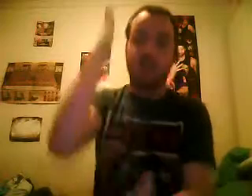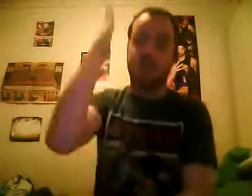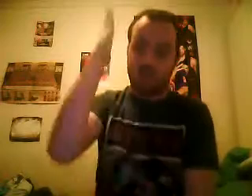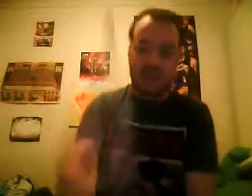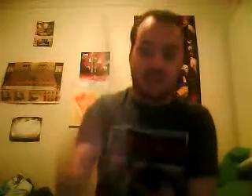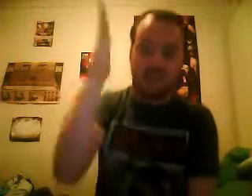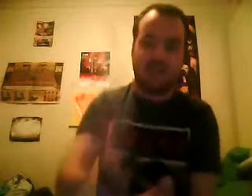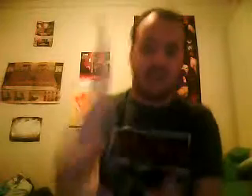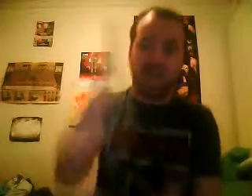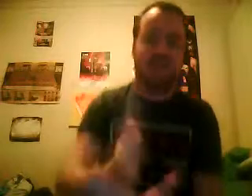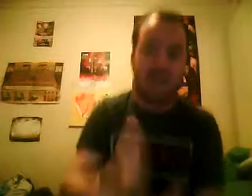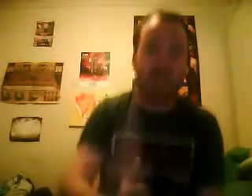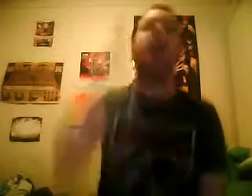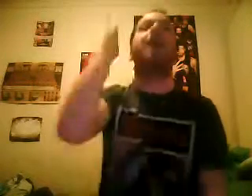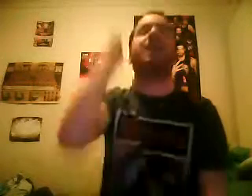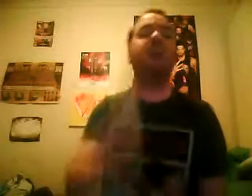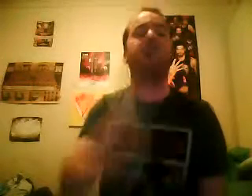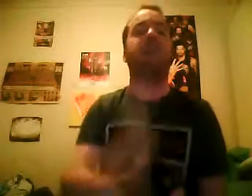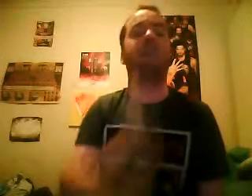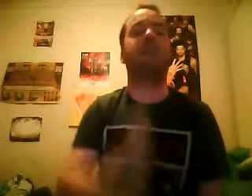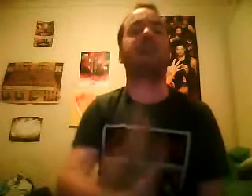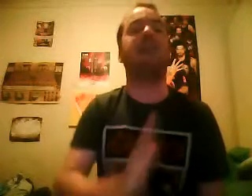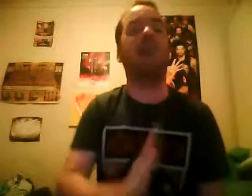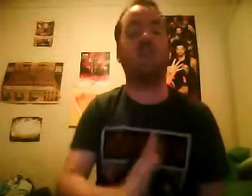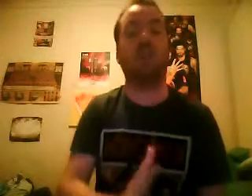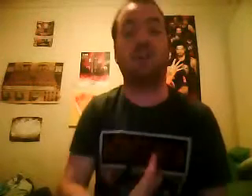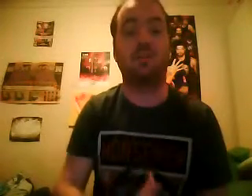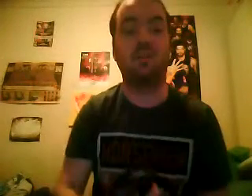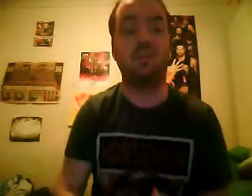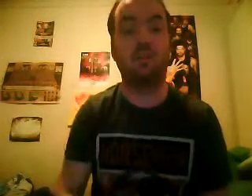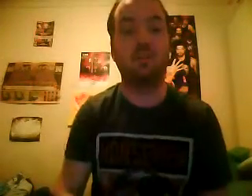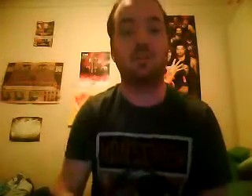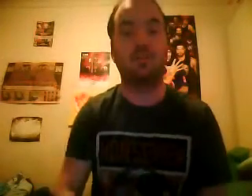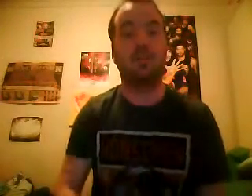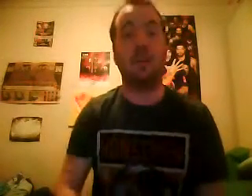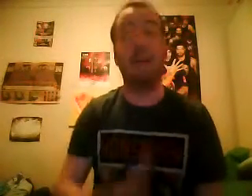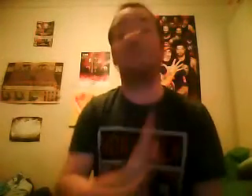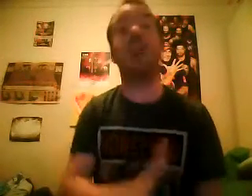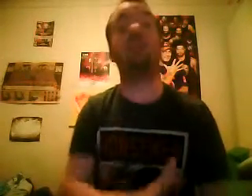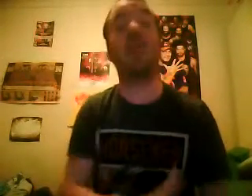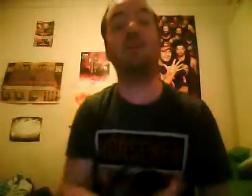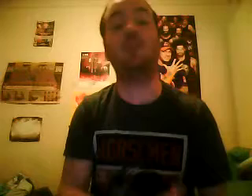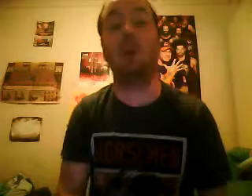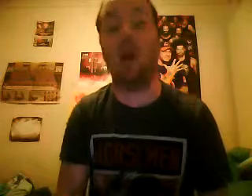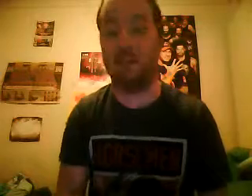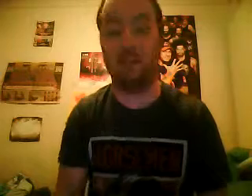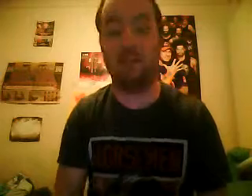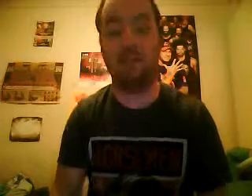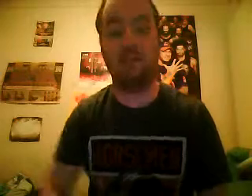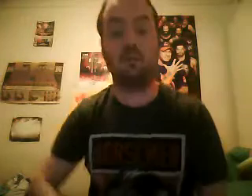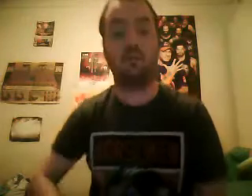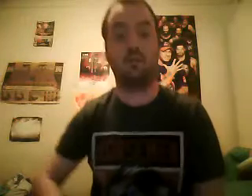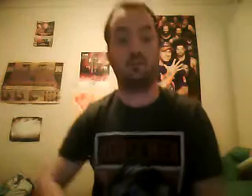the most entertaining thing about WWE television. And I'm never changing my mind.